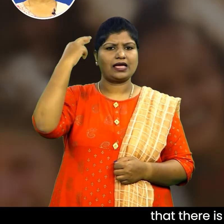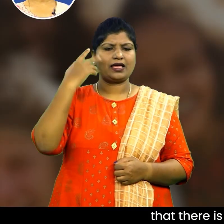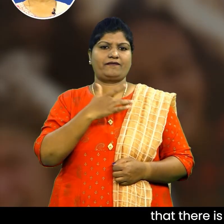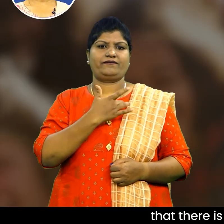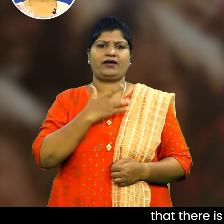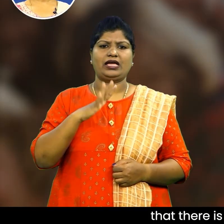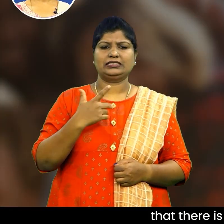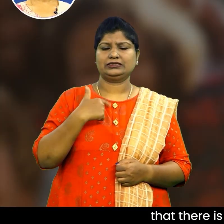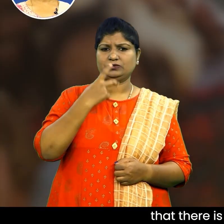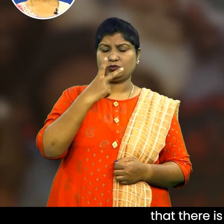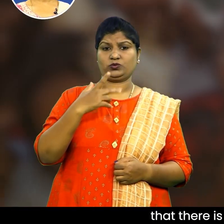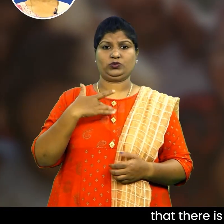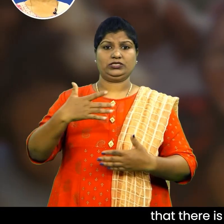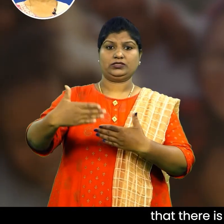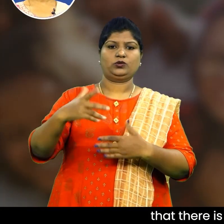insecure.